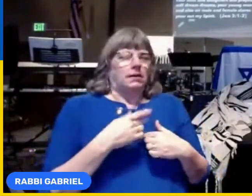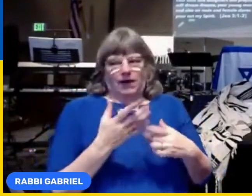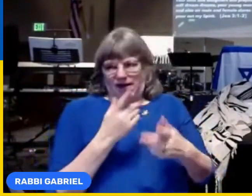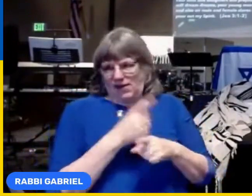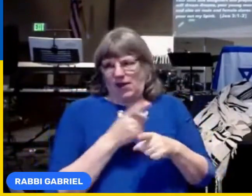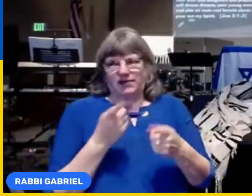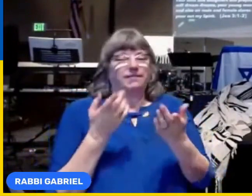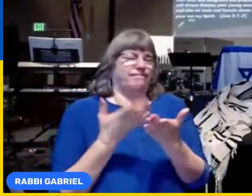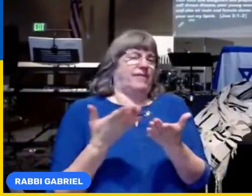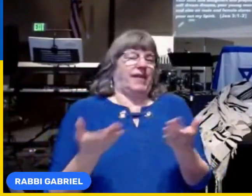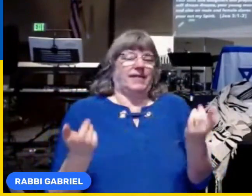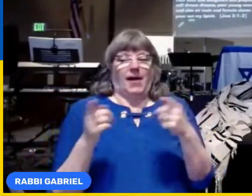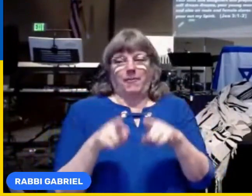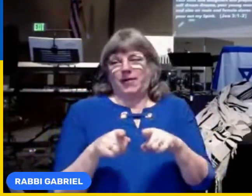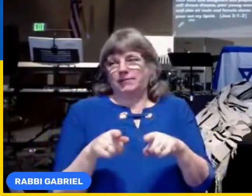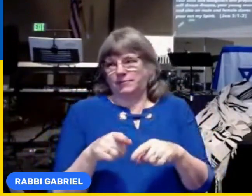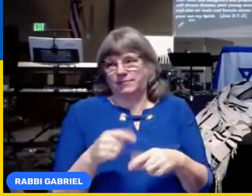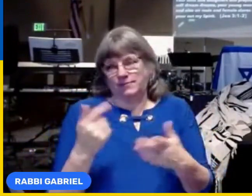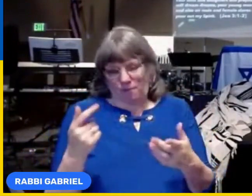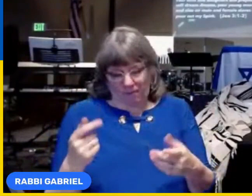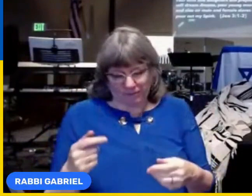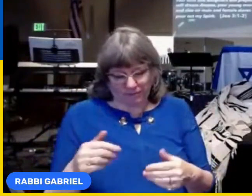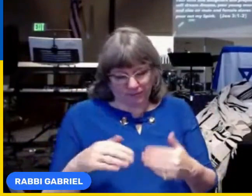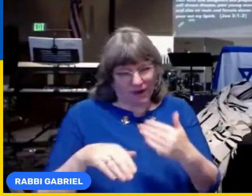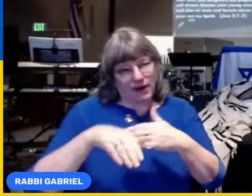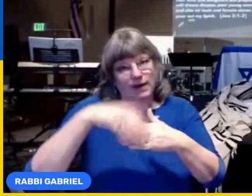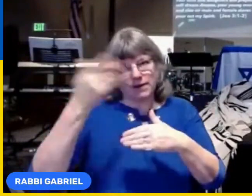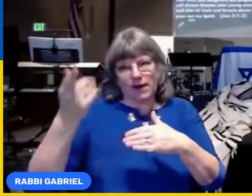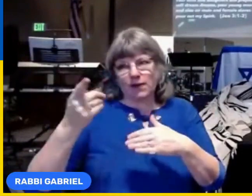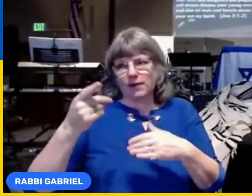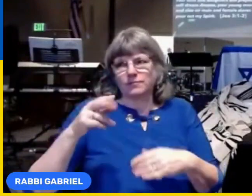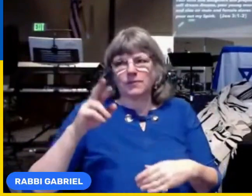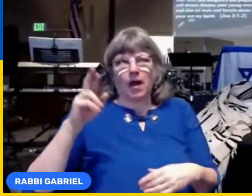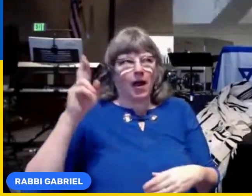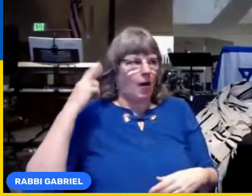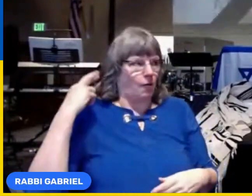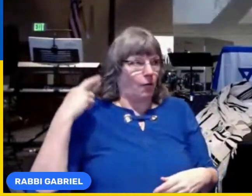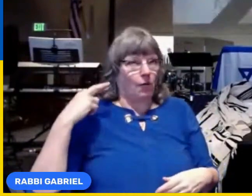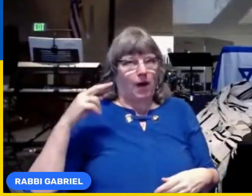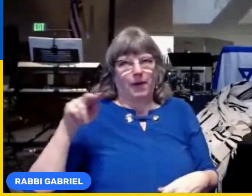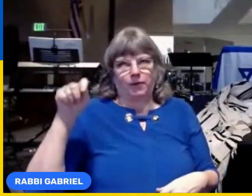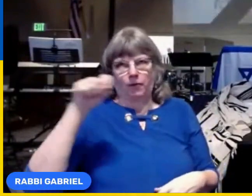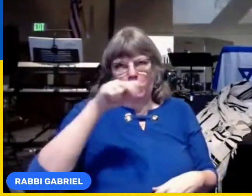Life, right? So here's another little rabbi trick.